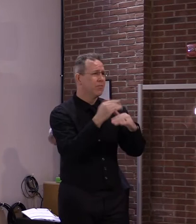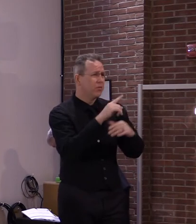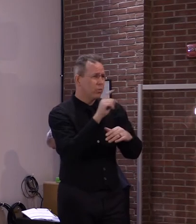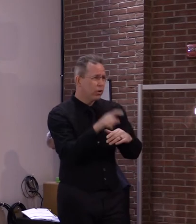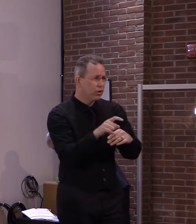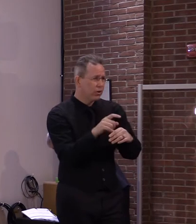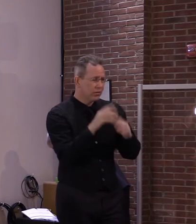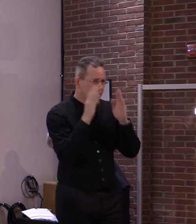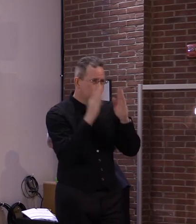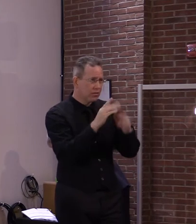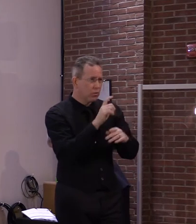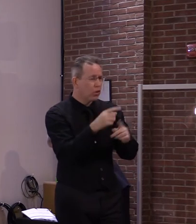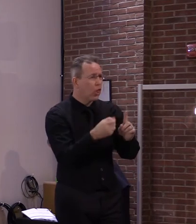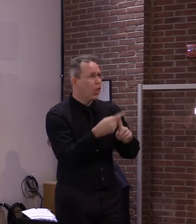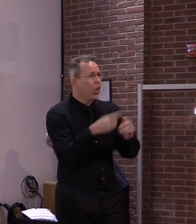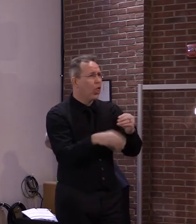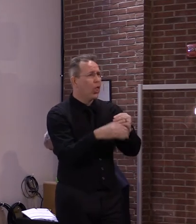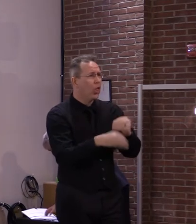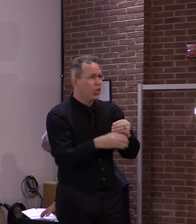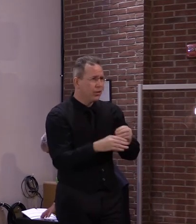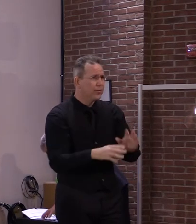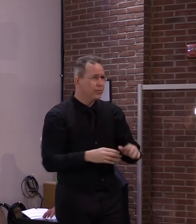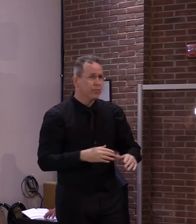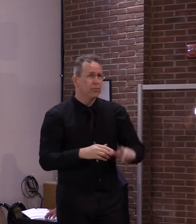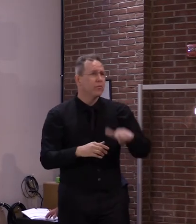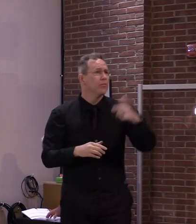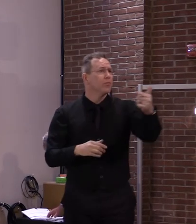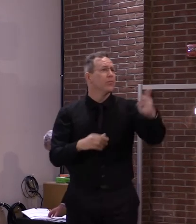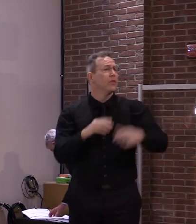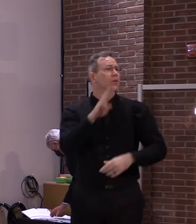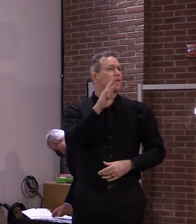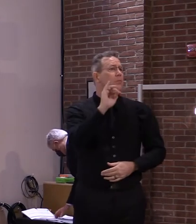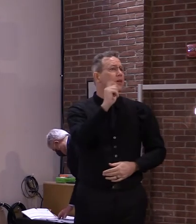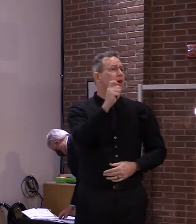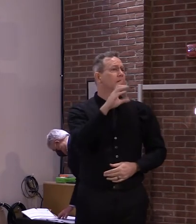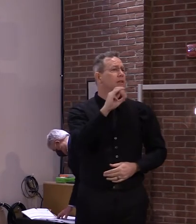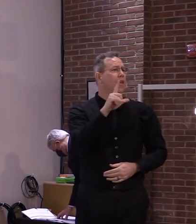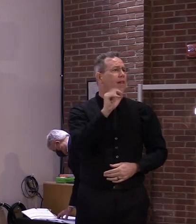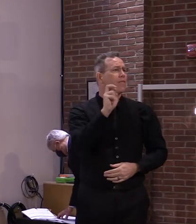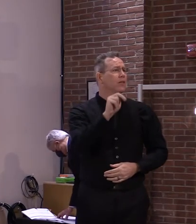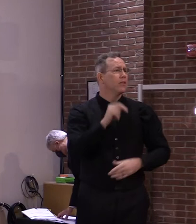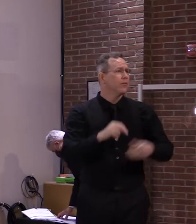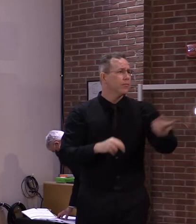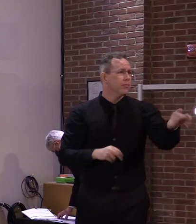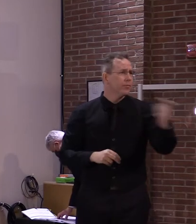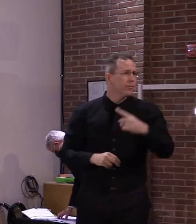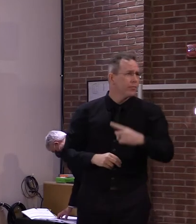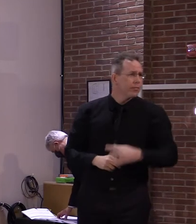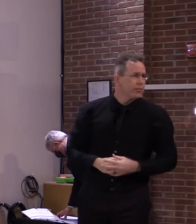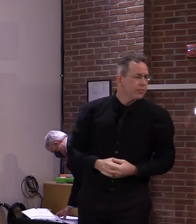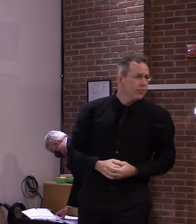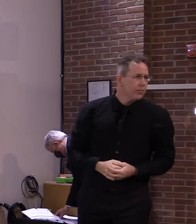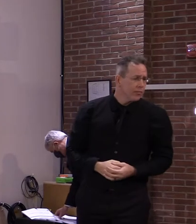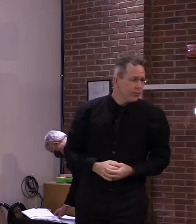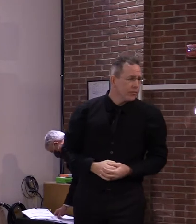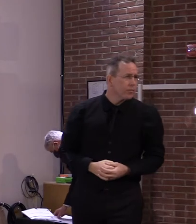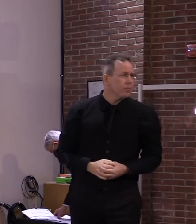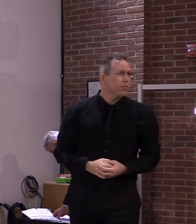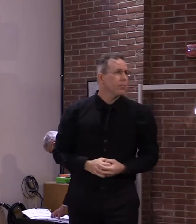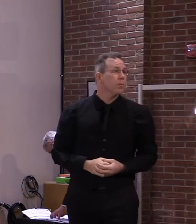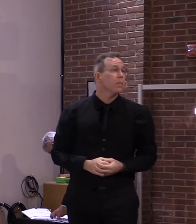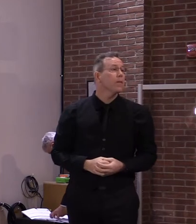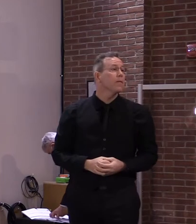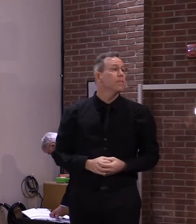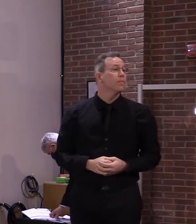i will start with calvin um thank you governor so um following up on the 1099